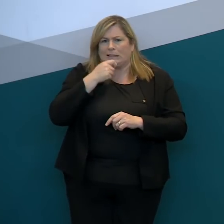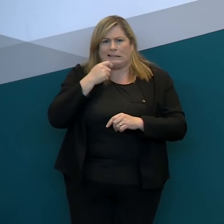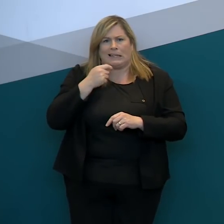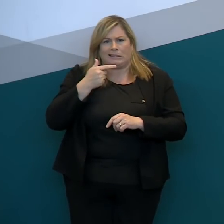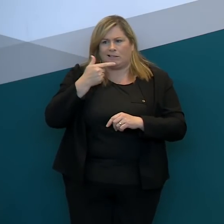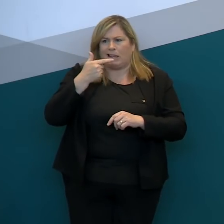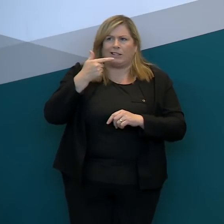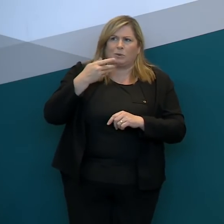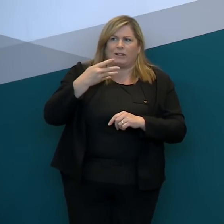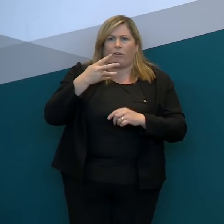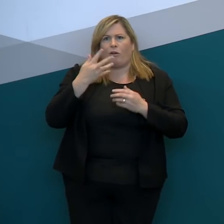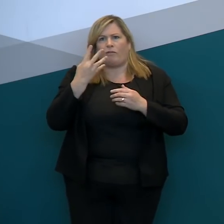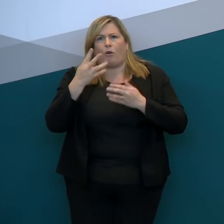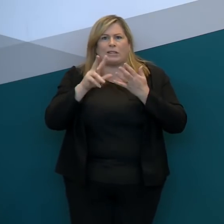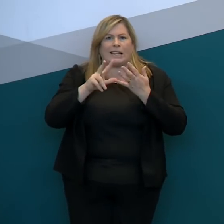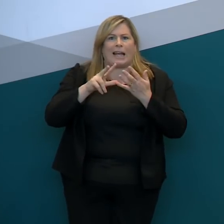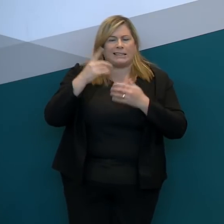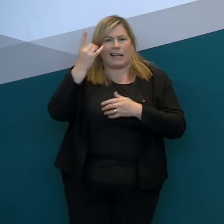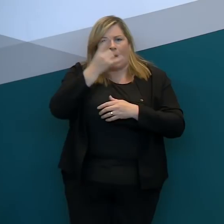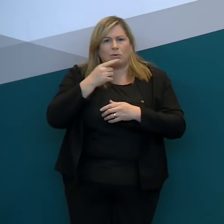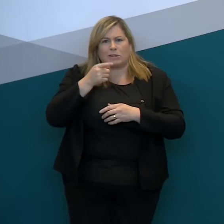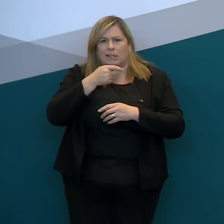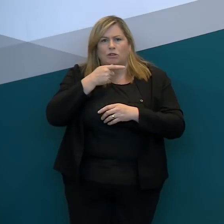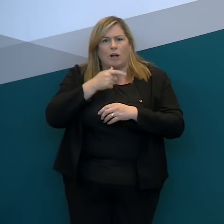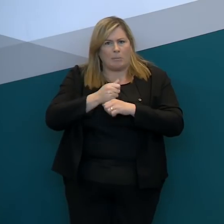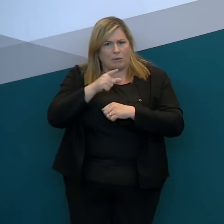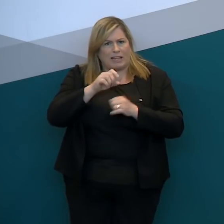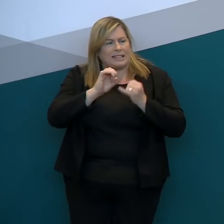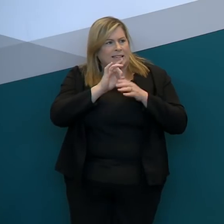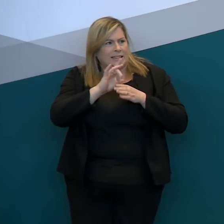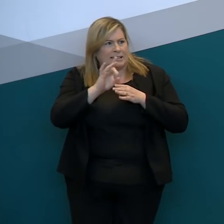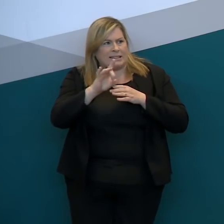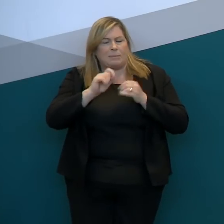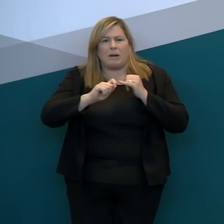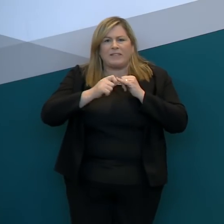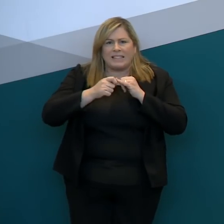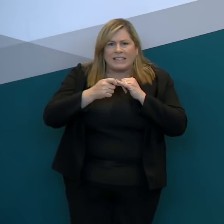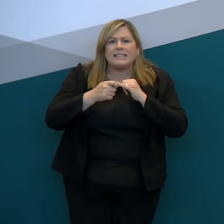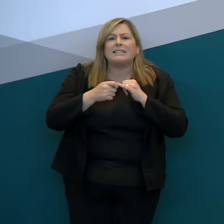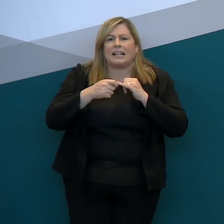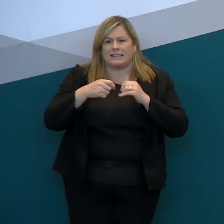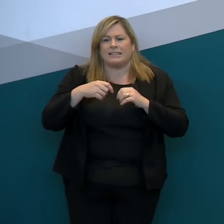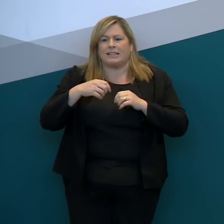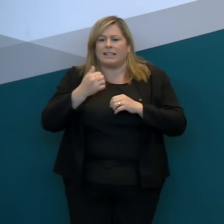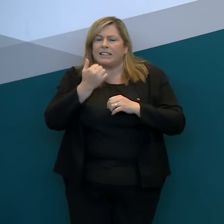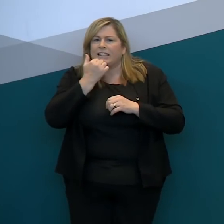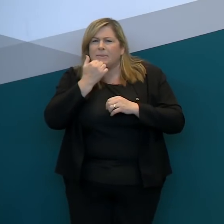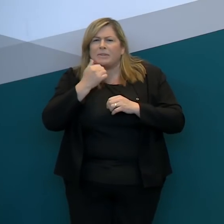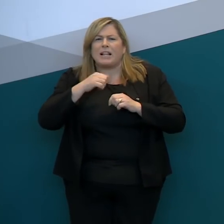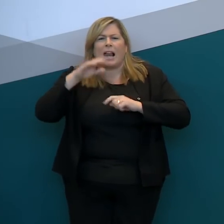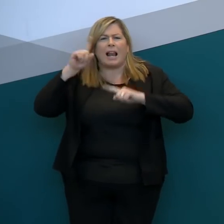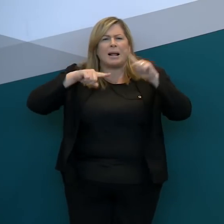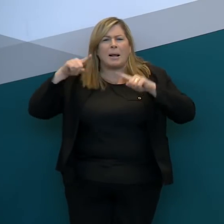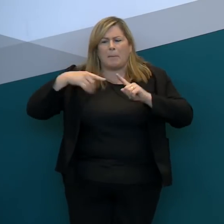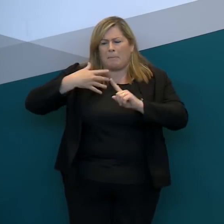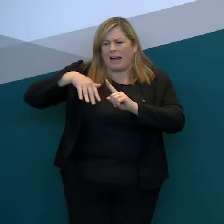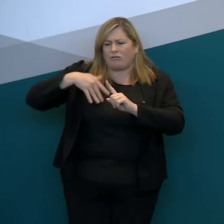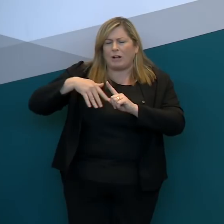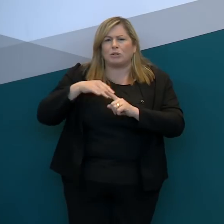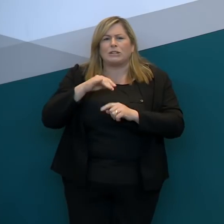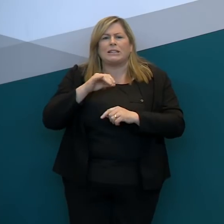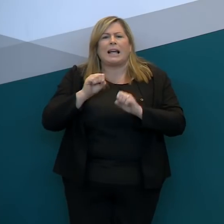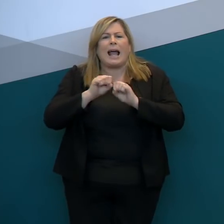in relation to seroprevalence and the extent to which significant levels of immunity and background immunity is occurring